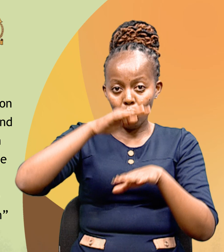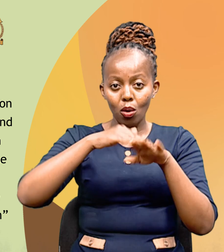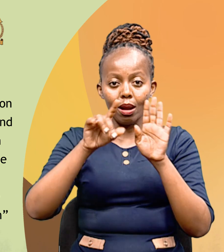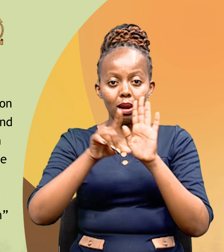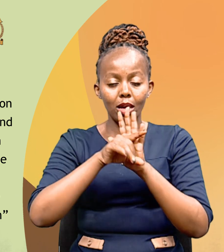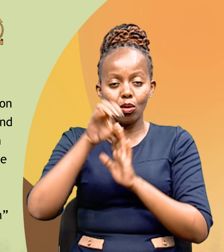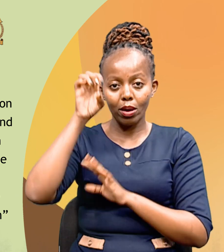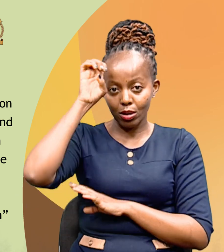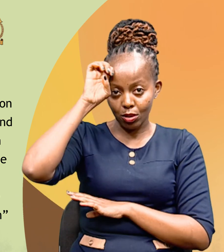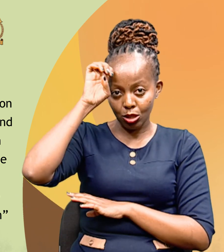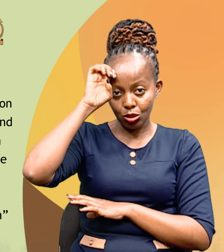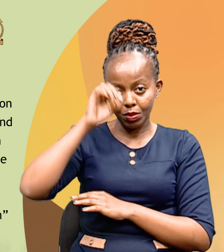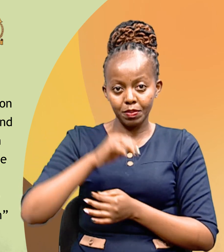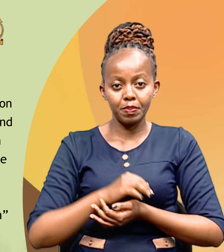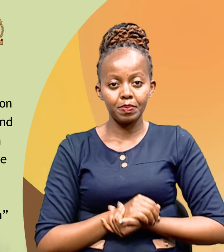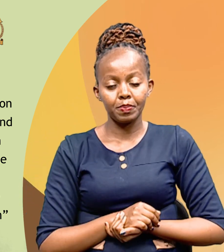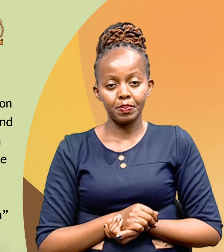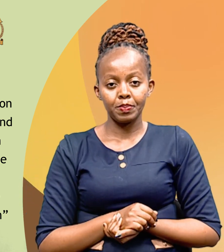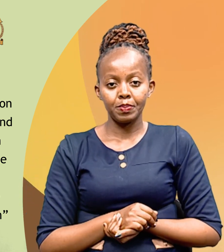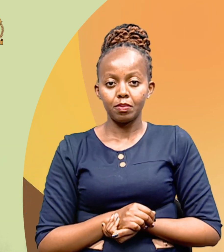legal education.